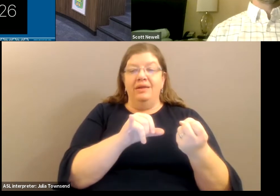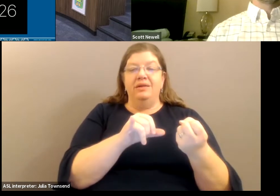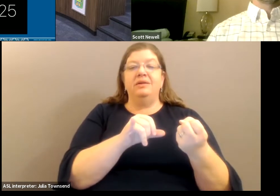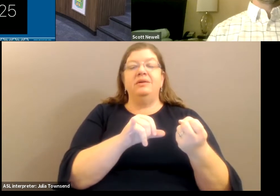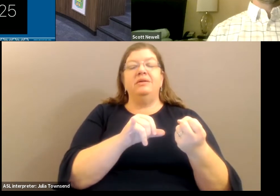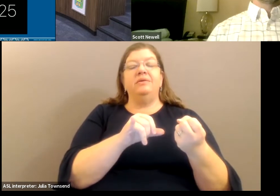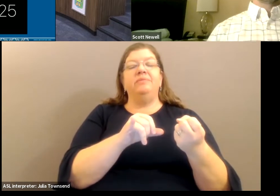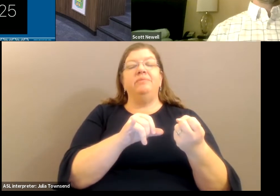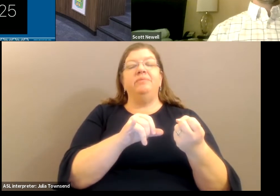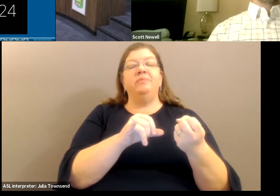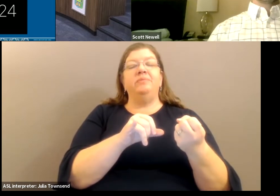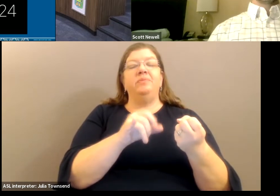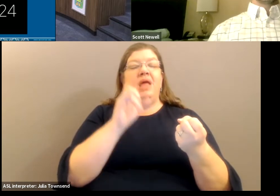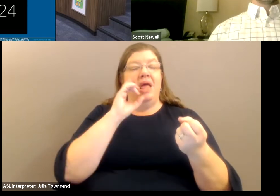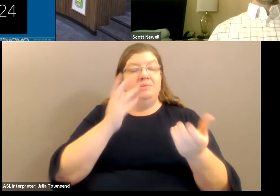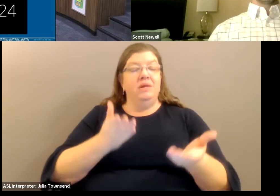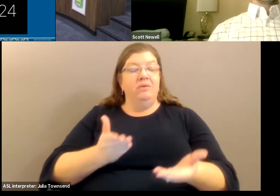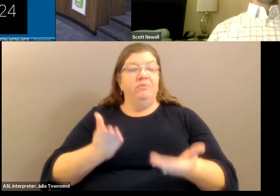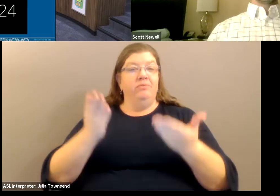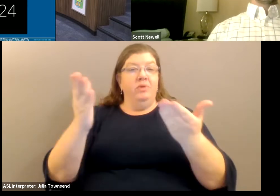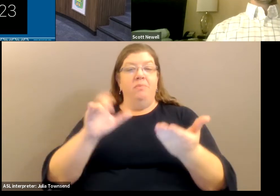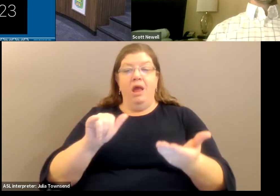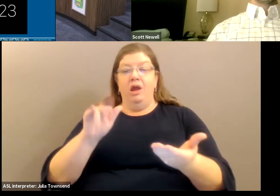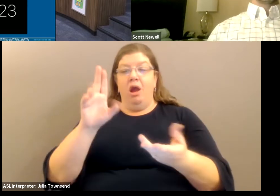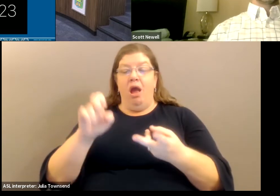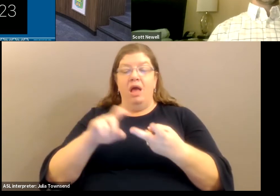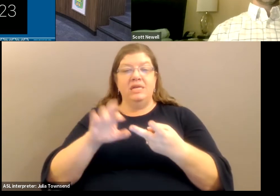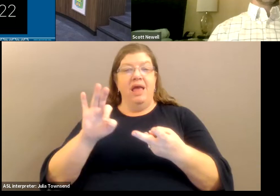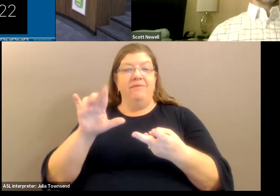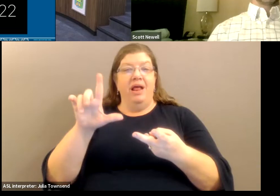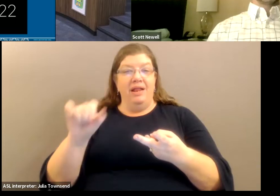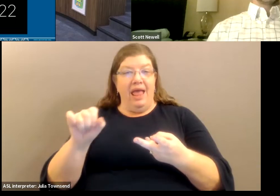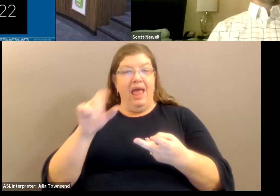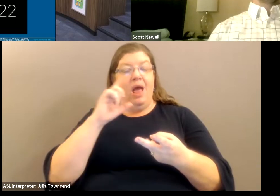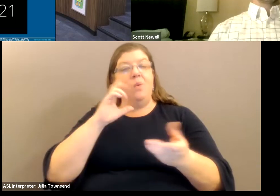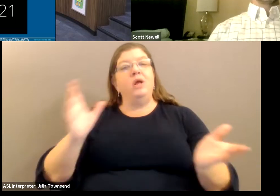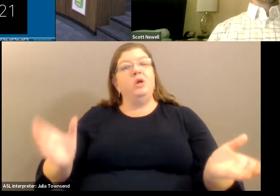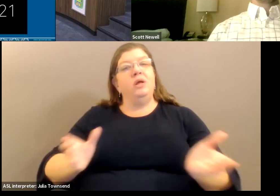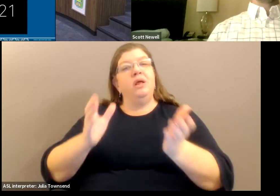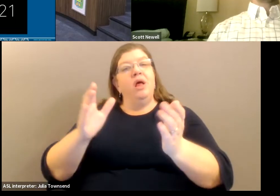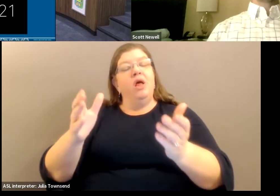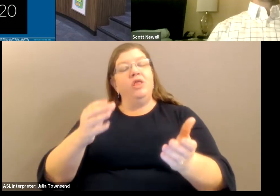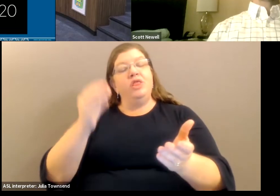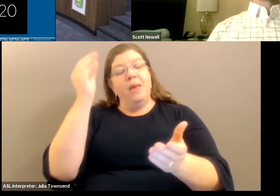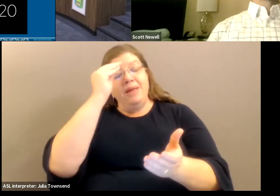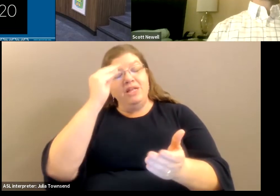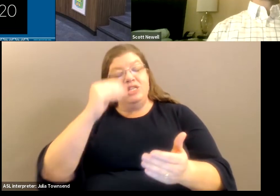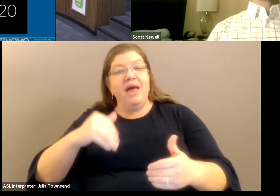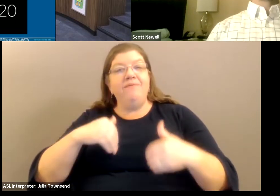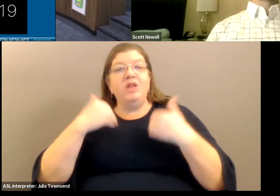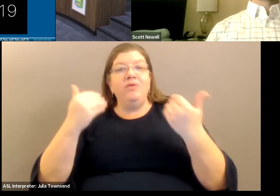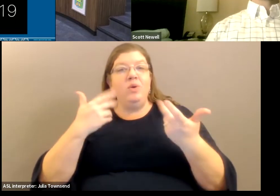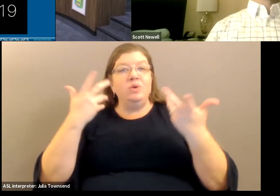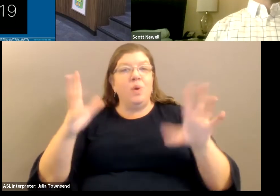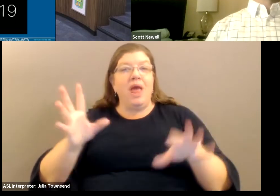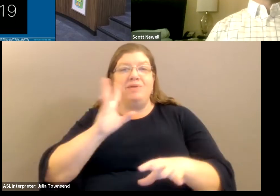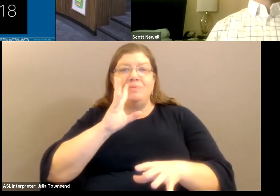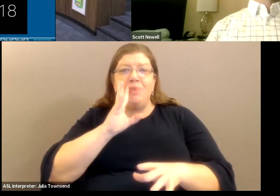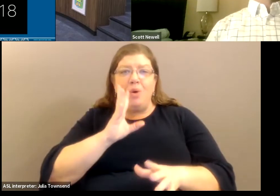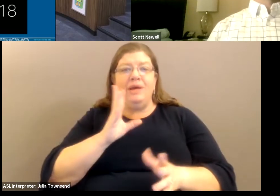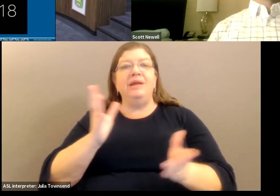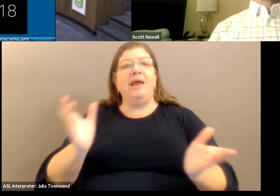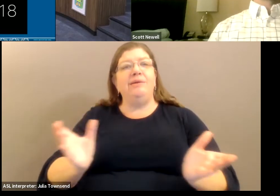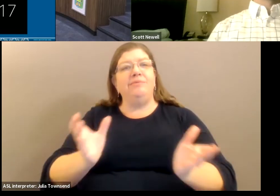been put forward by CAUSE and FLA. And I want to uplift the voices of the youth that have spoken and put this forward and